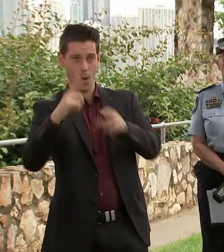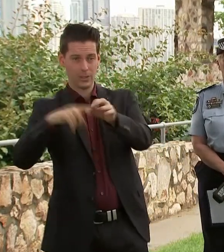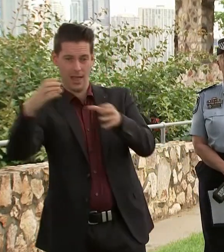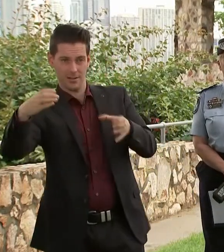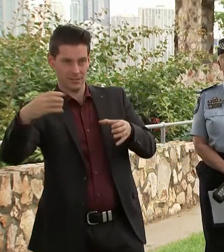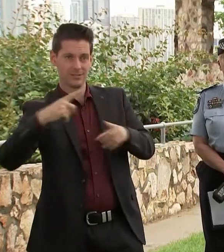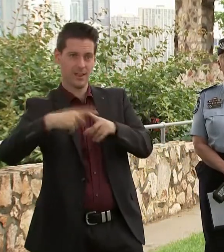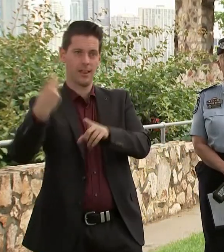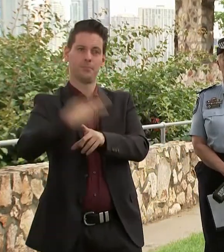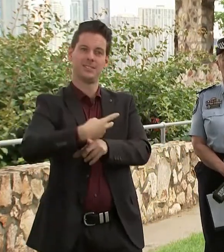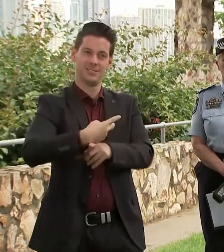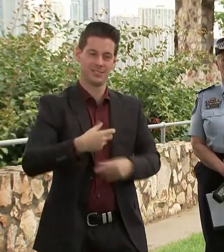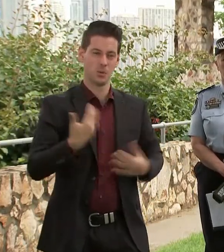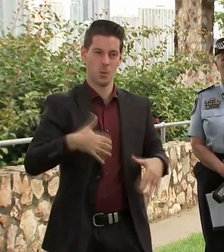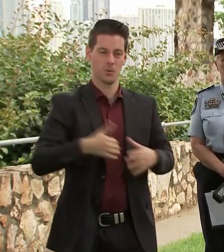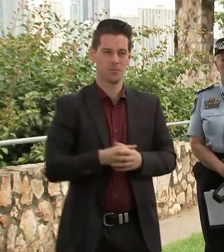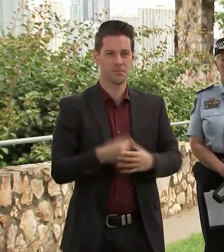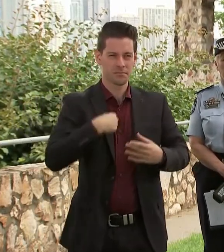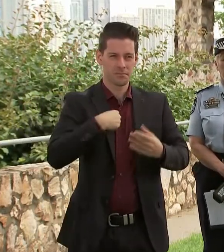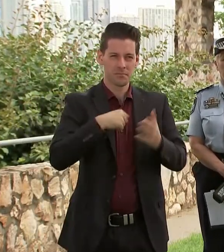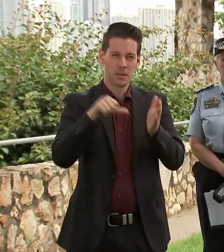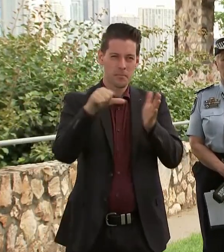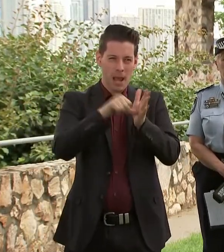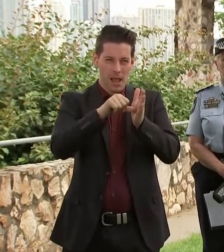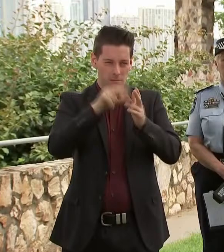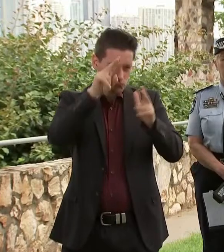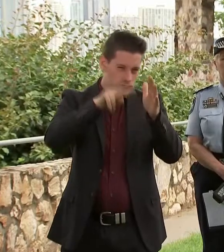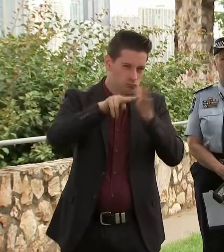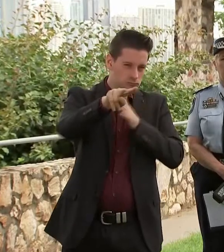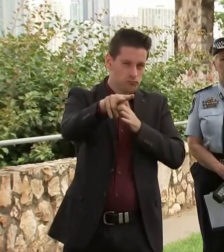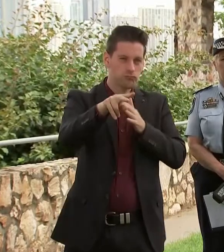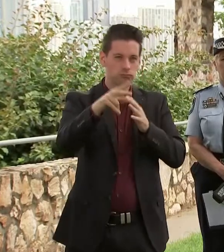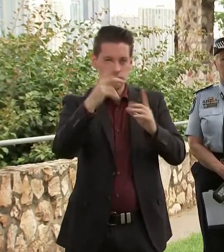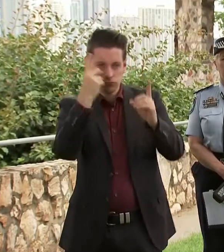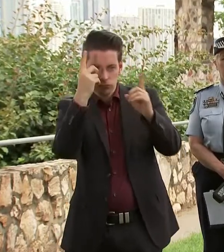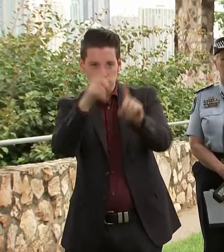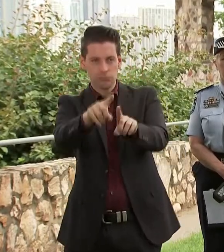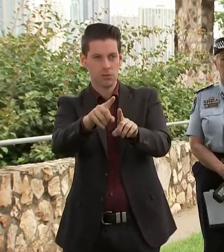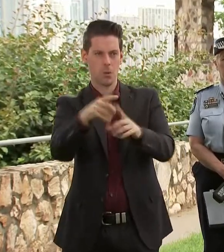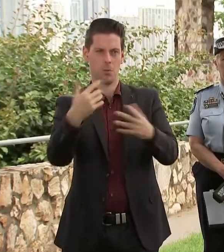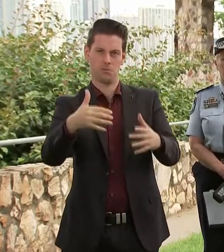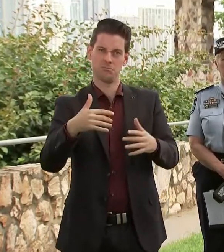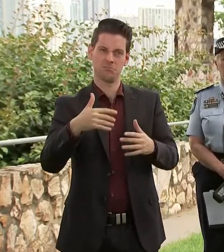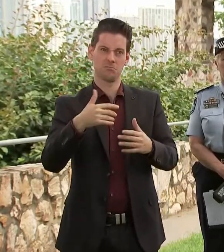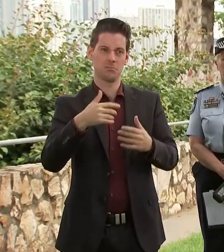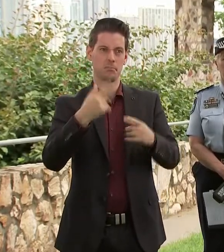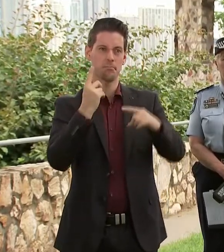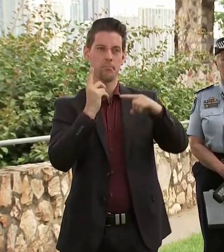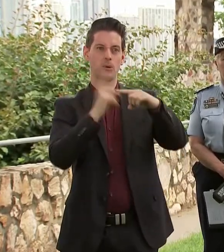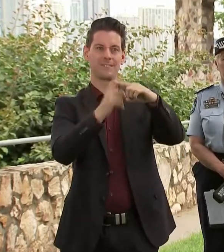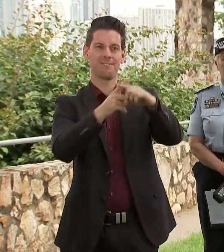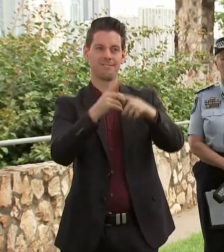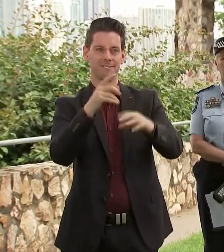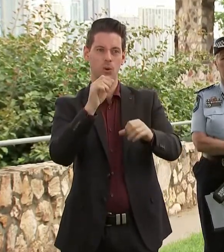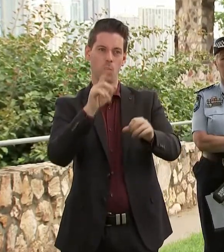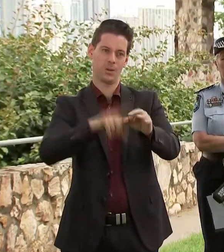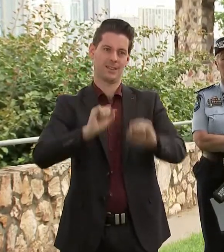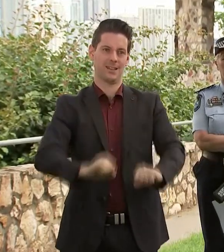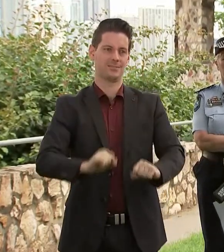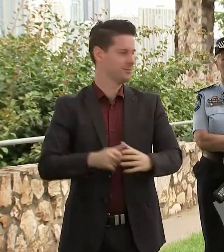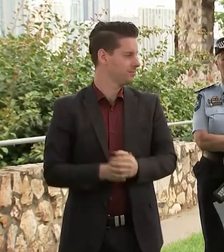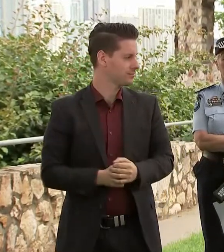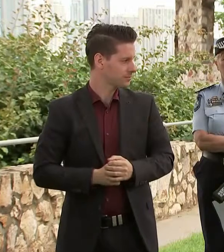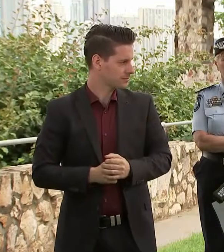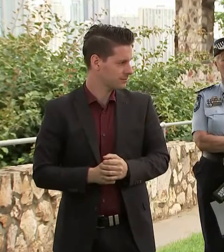Treasury forecasting today shows that there'll be more good news for Queensland. So in the 18 months